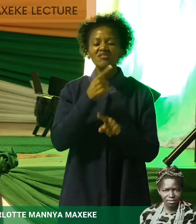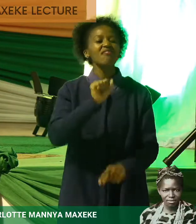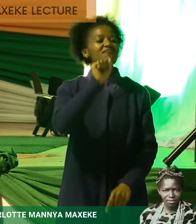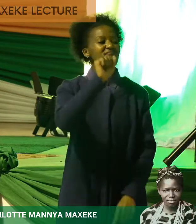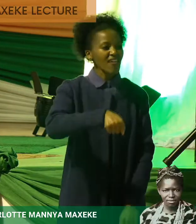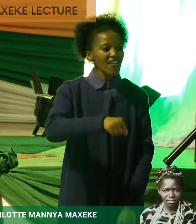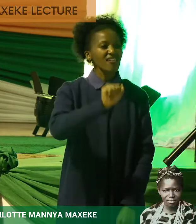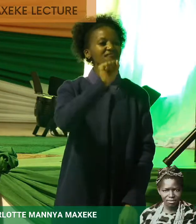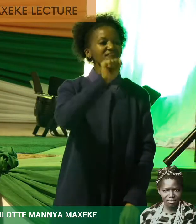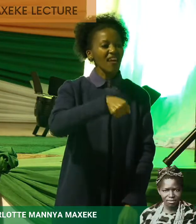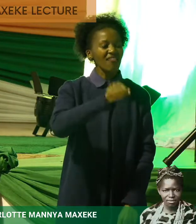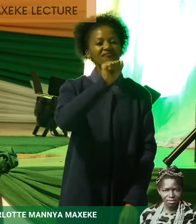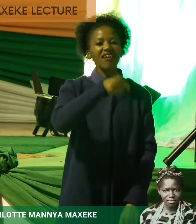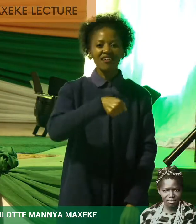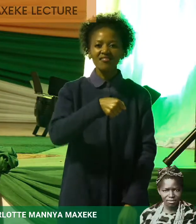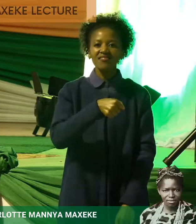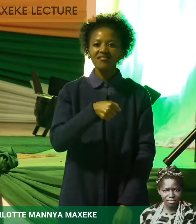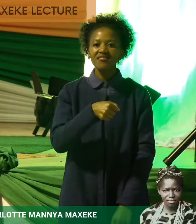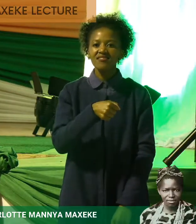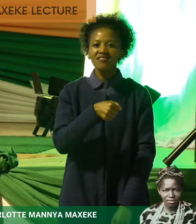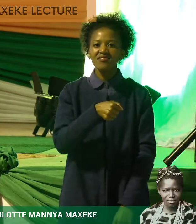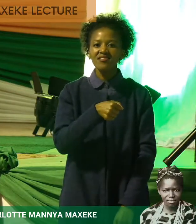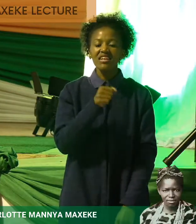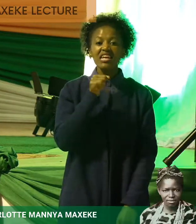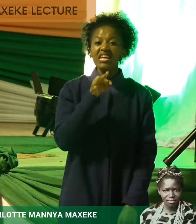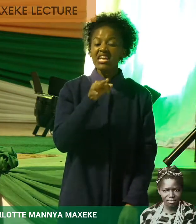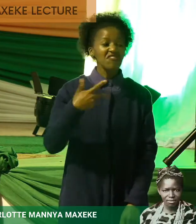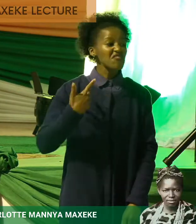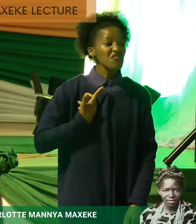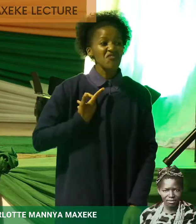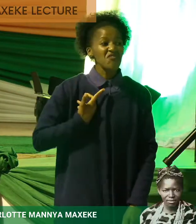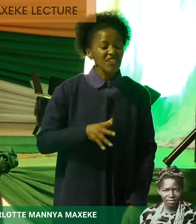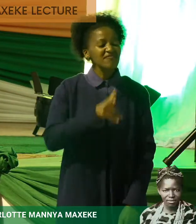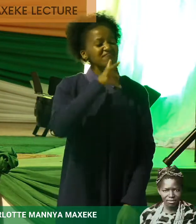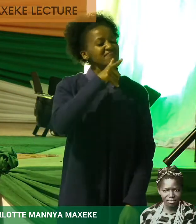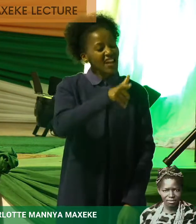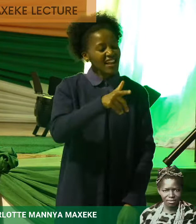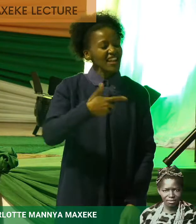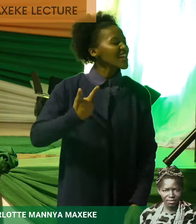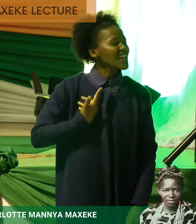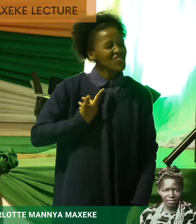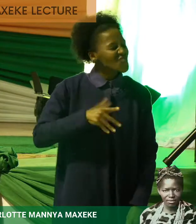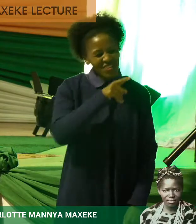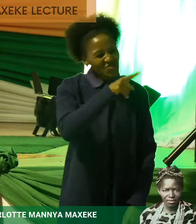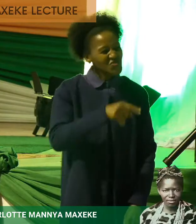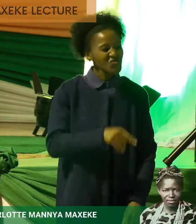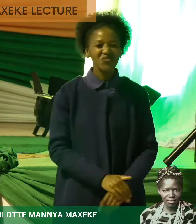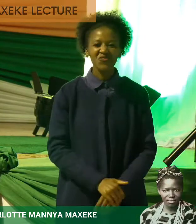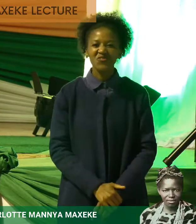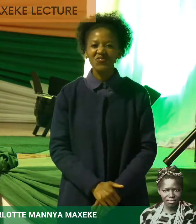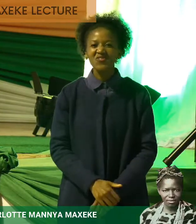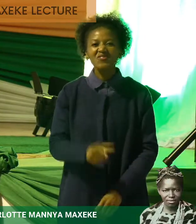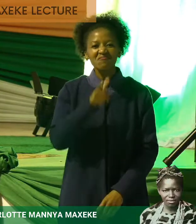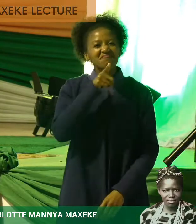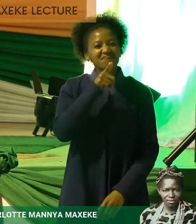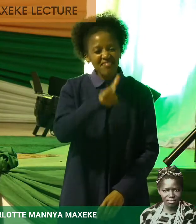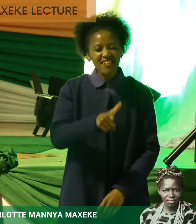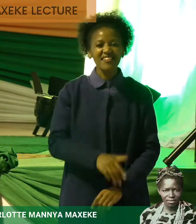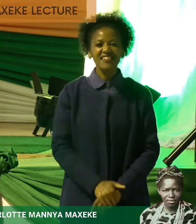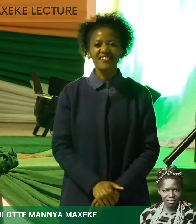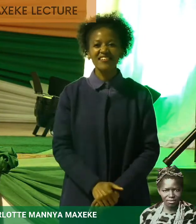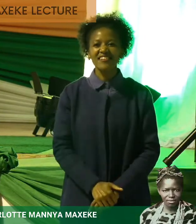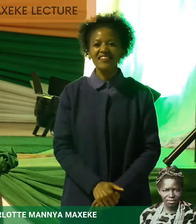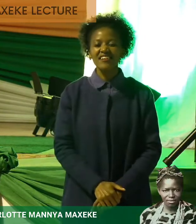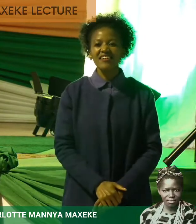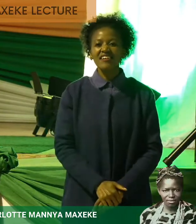nguyes bhasi. Uba apha awumfuni umntu mxelele, andikufuni mntu wabantu.